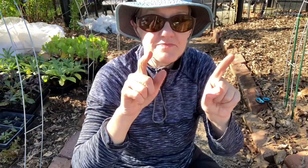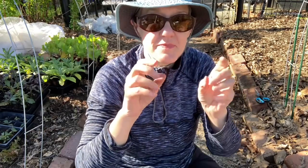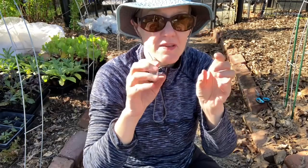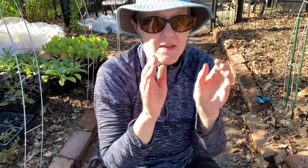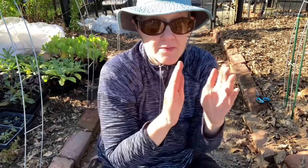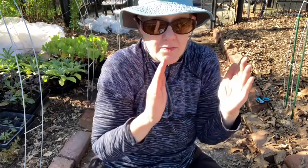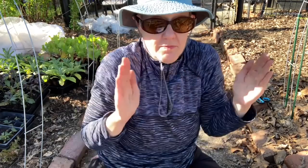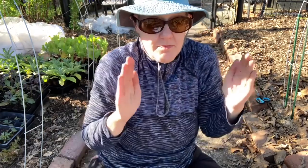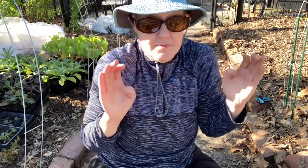tall.